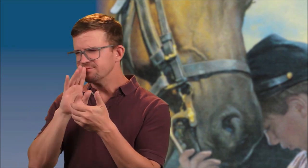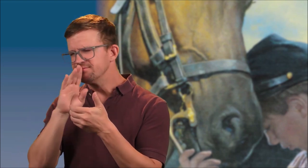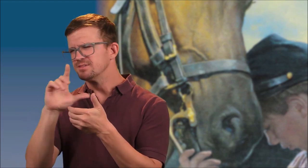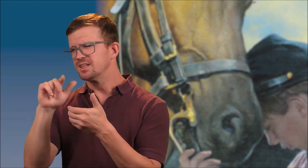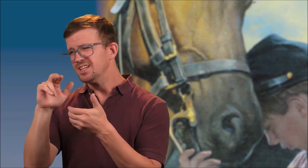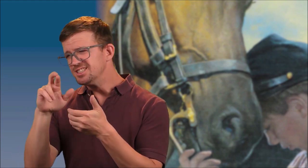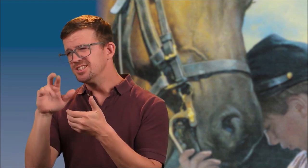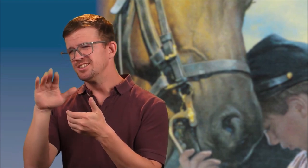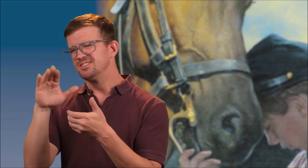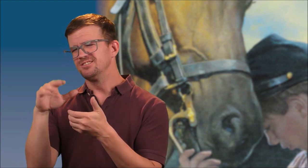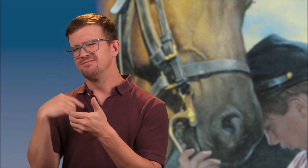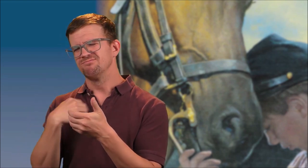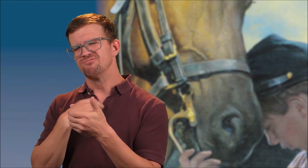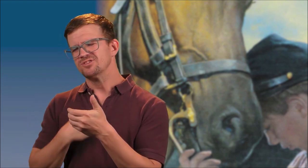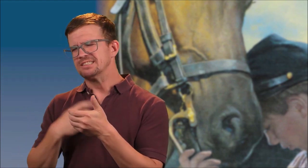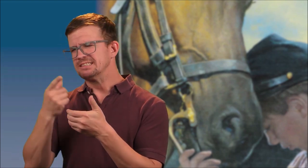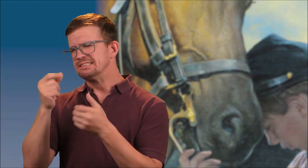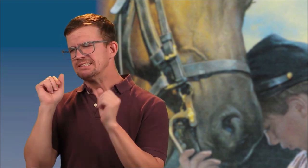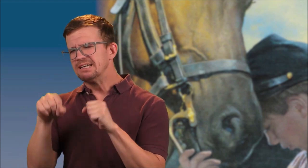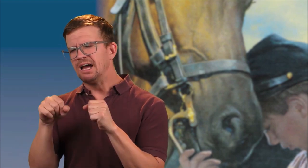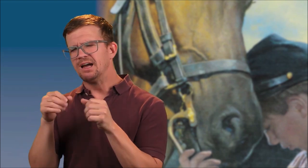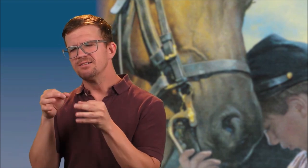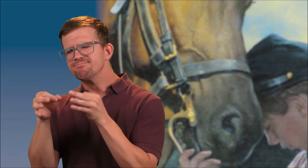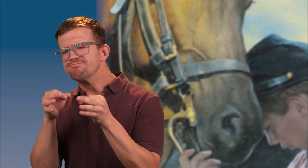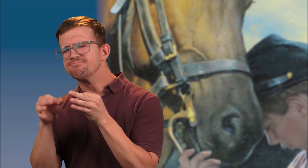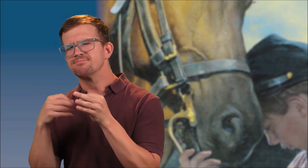scar across the horse's broad chest.